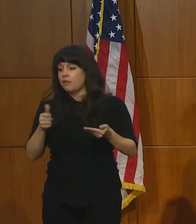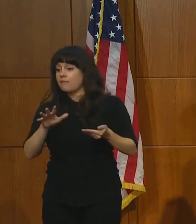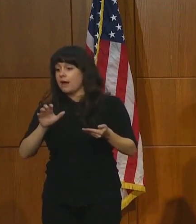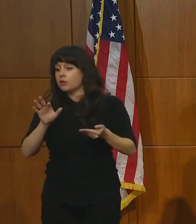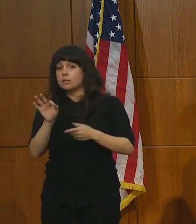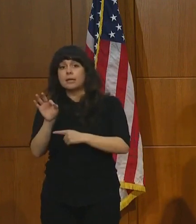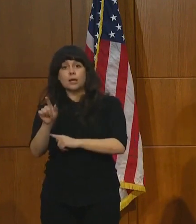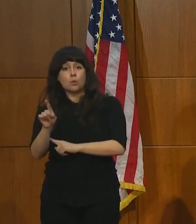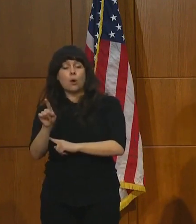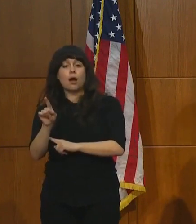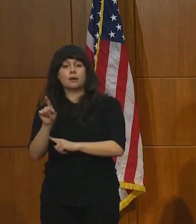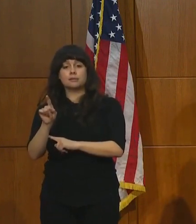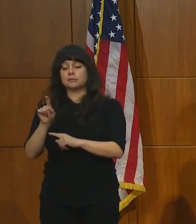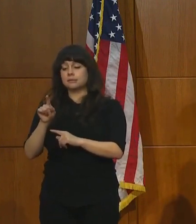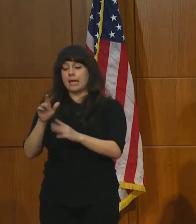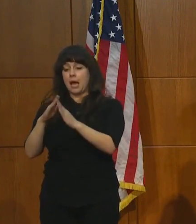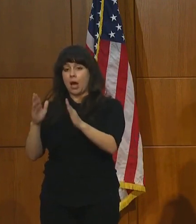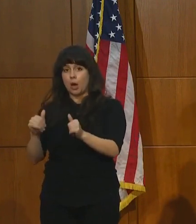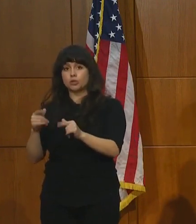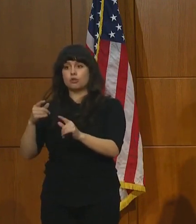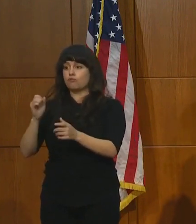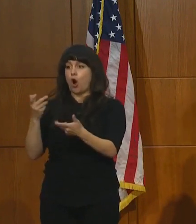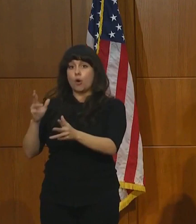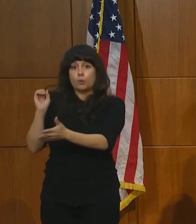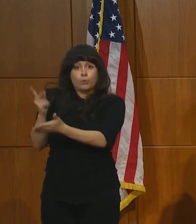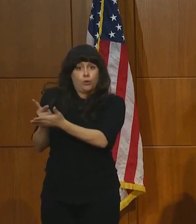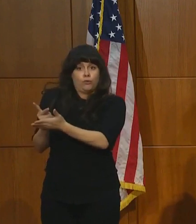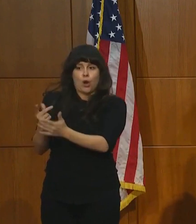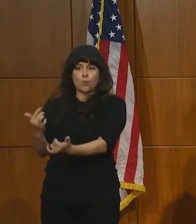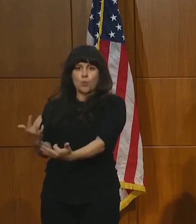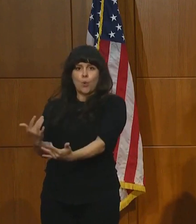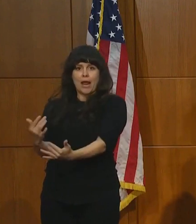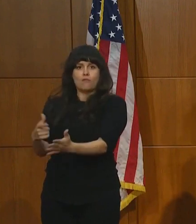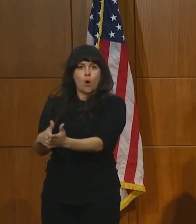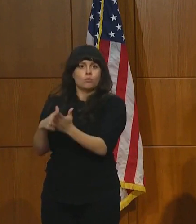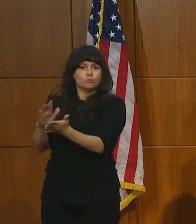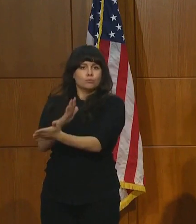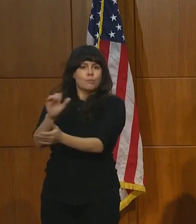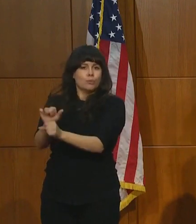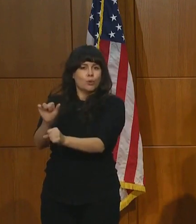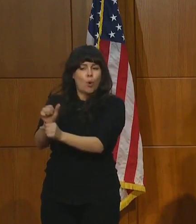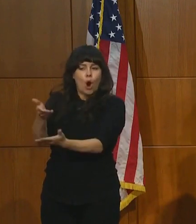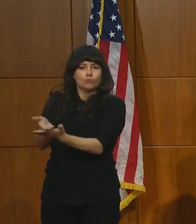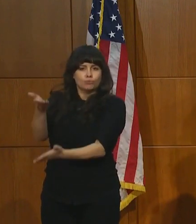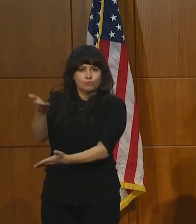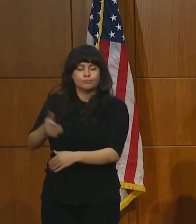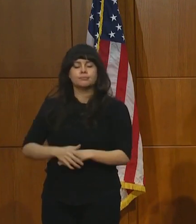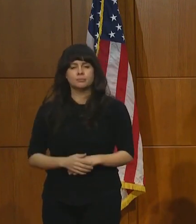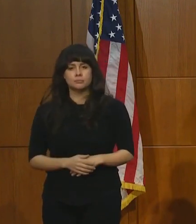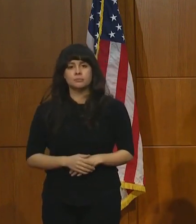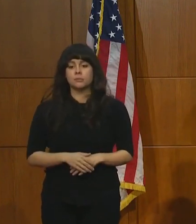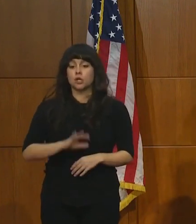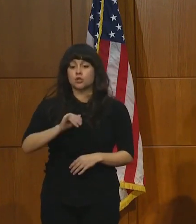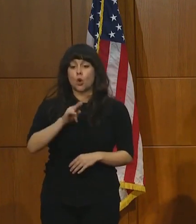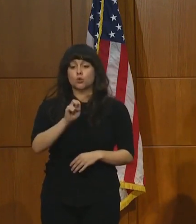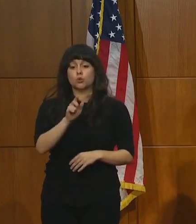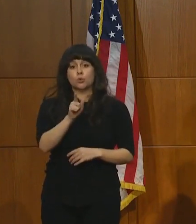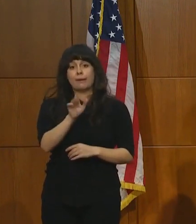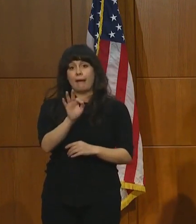591 households have been approved and are awaiting required documentation. Since June the 29th,